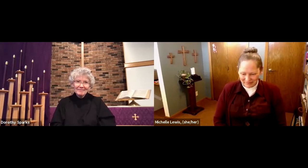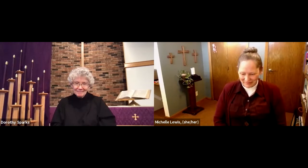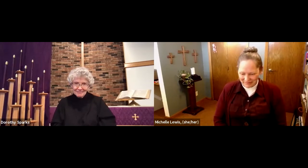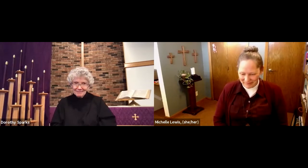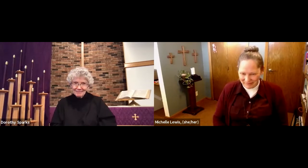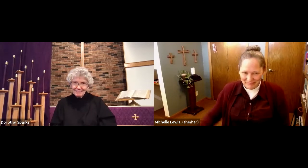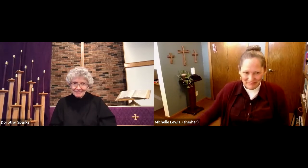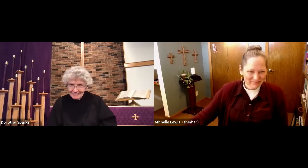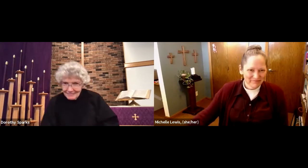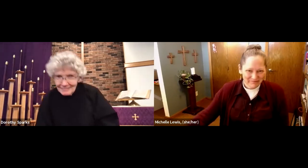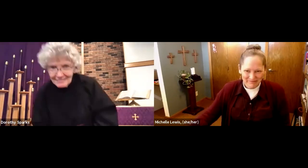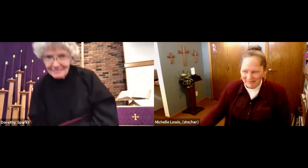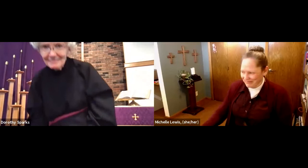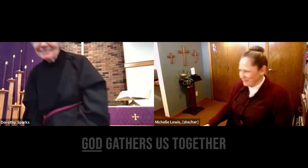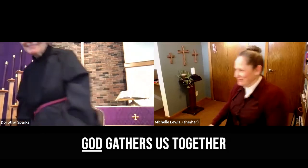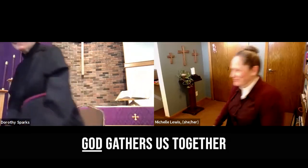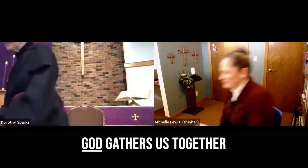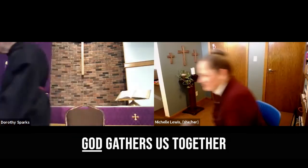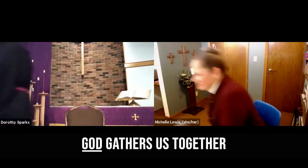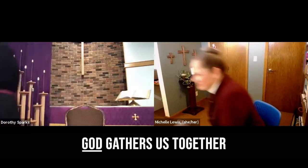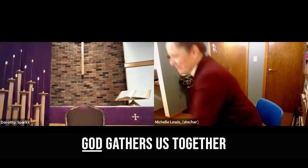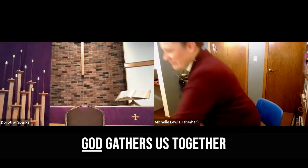be lighting a candle as well.